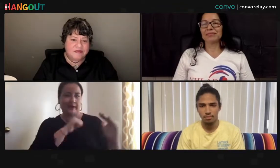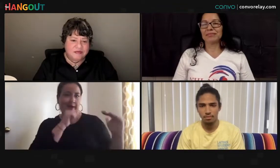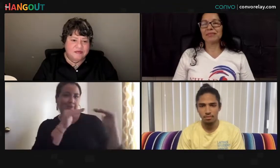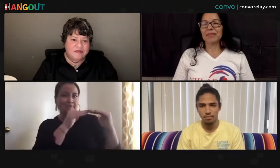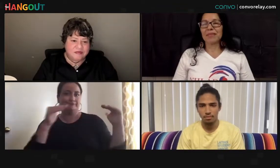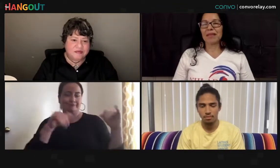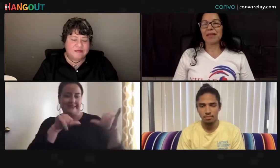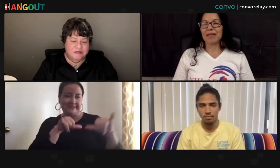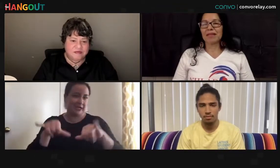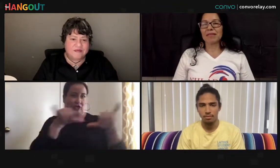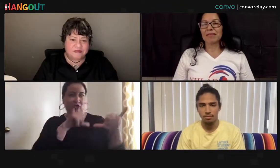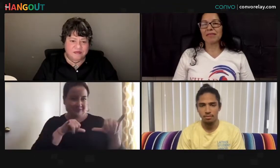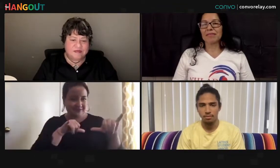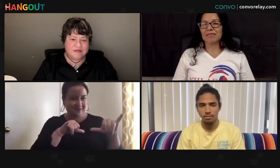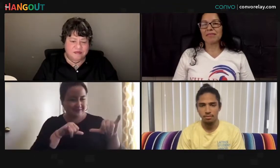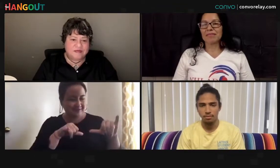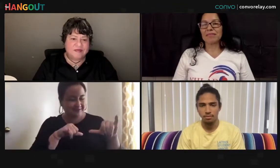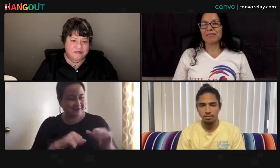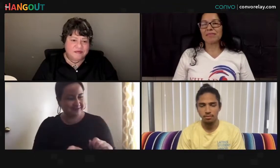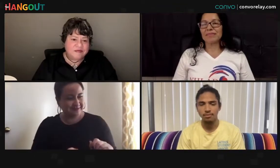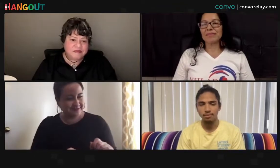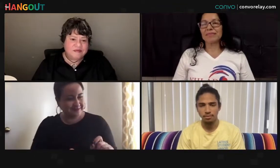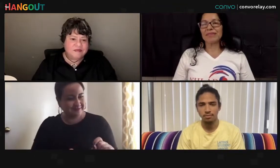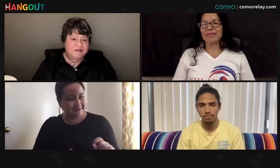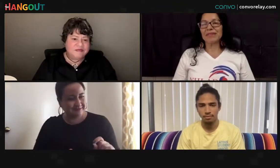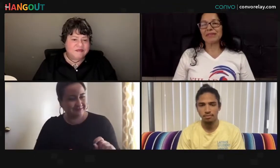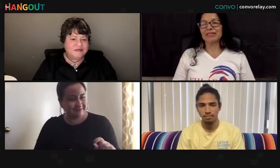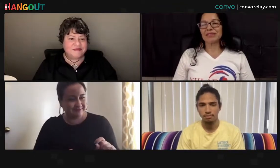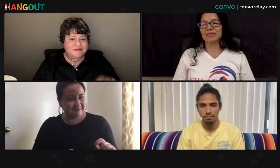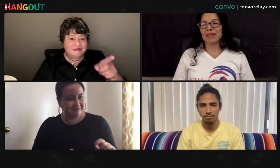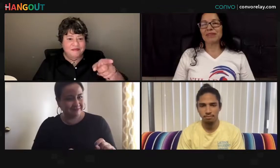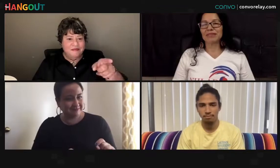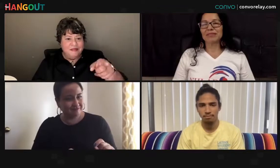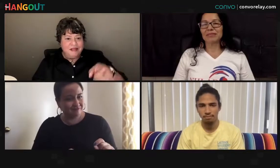language does not mean that we are not of standard.